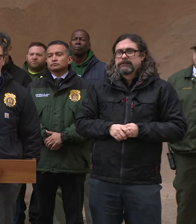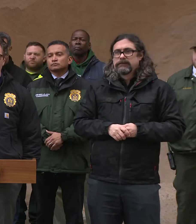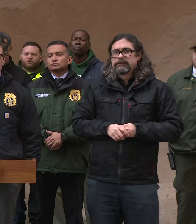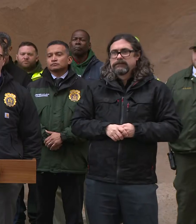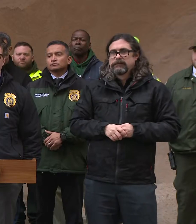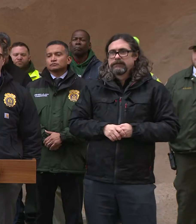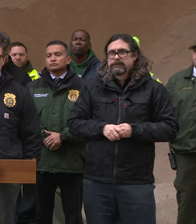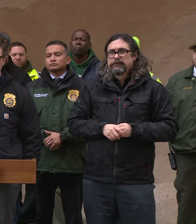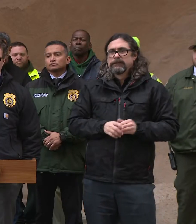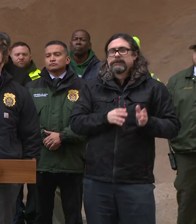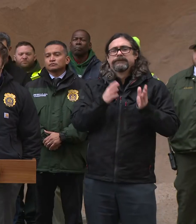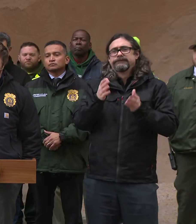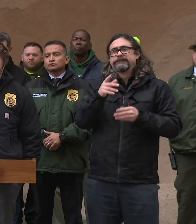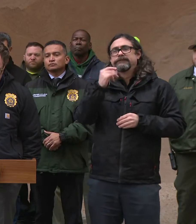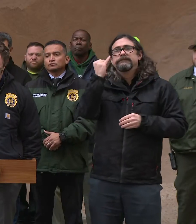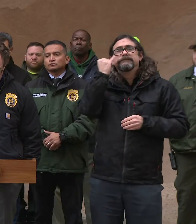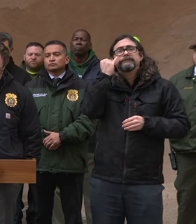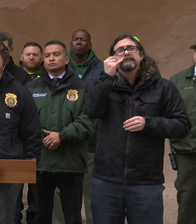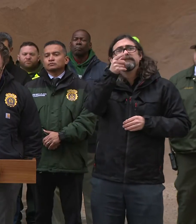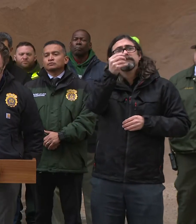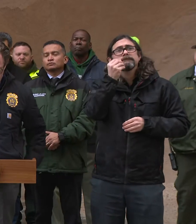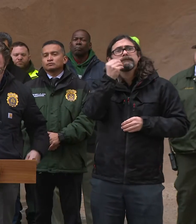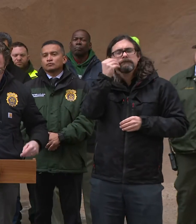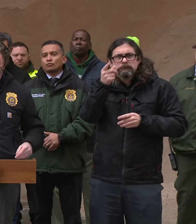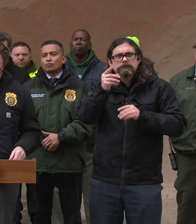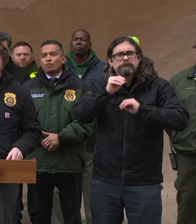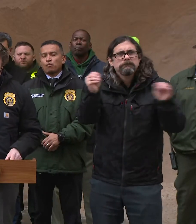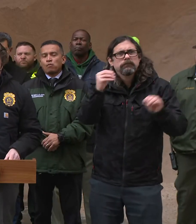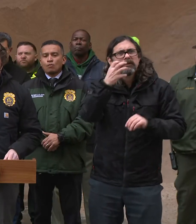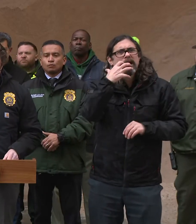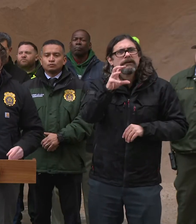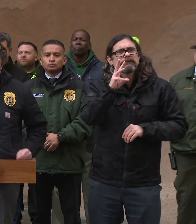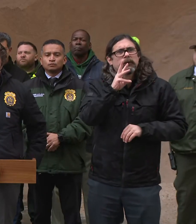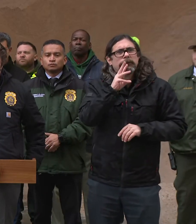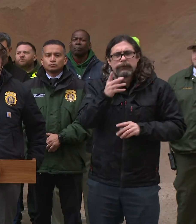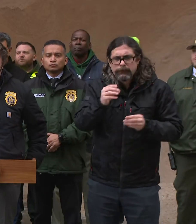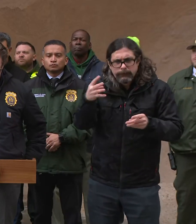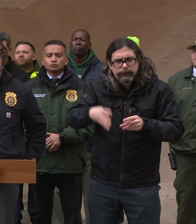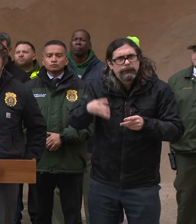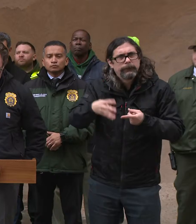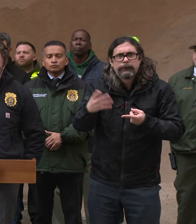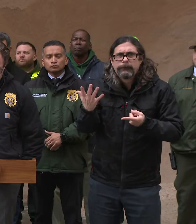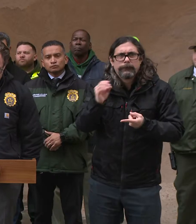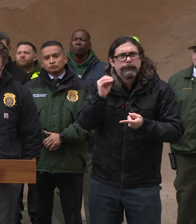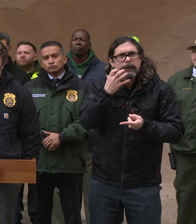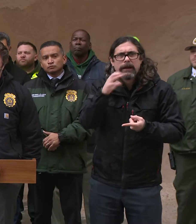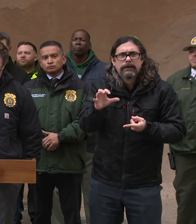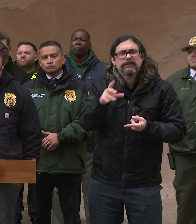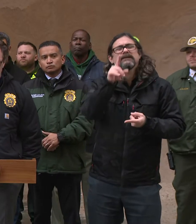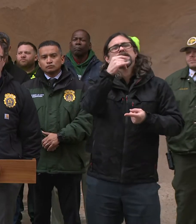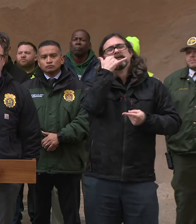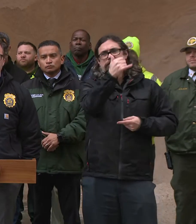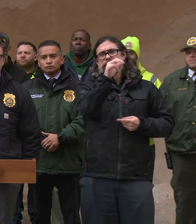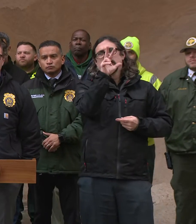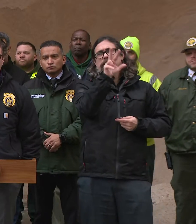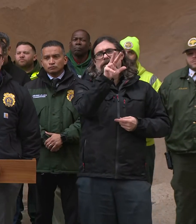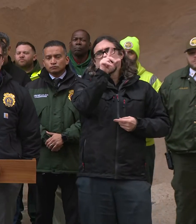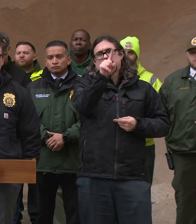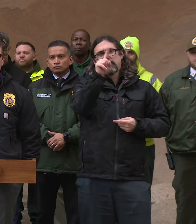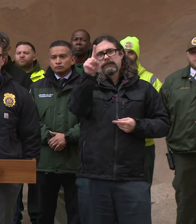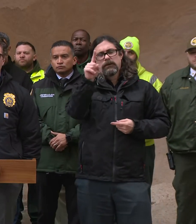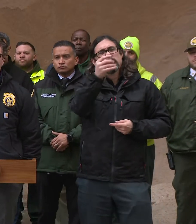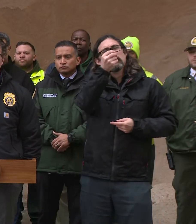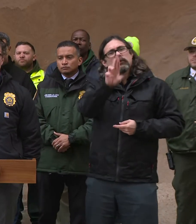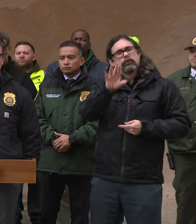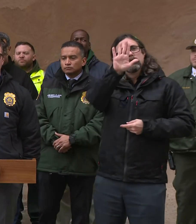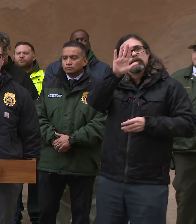call 311. In emergencies, call 911. And always, please subscribe to Notify NYC for the latest updates and alerts.